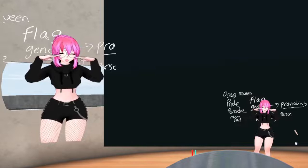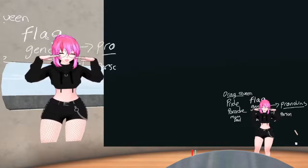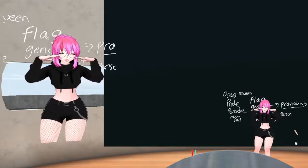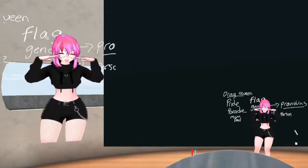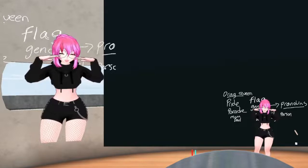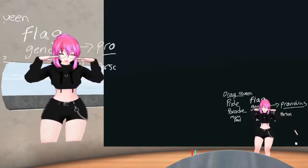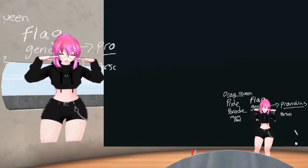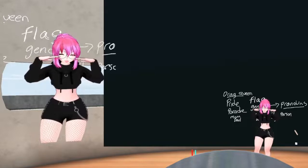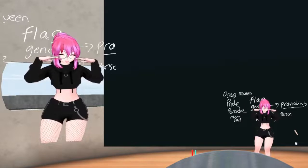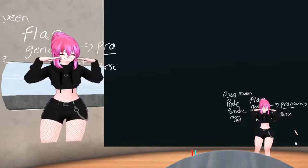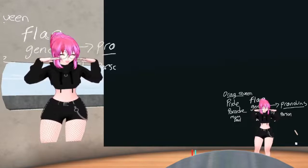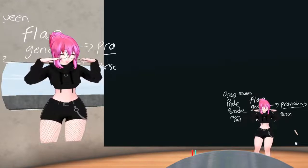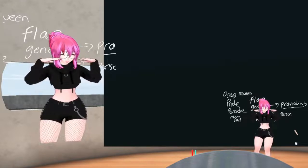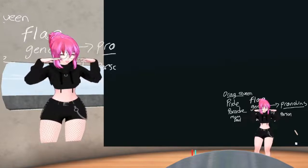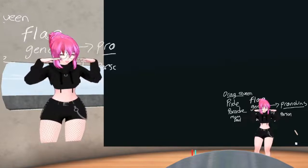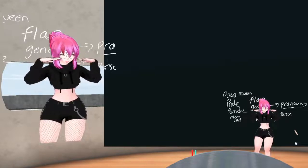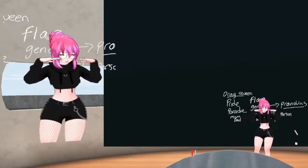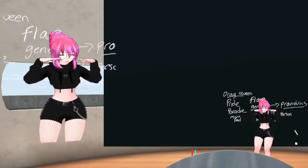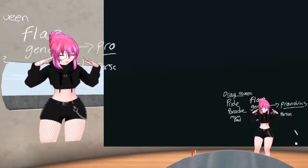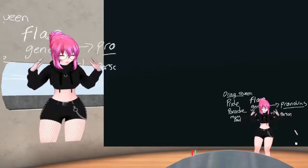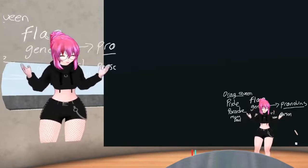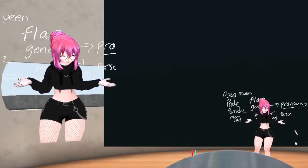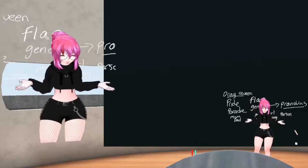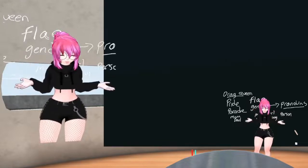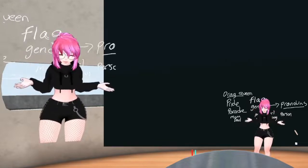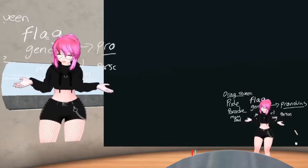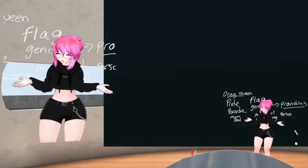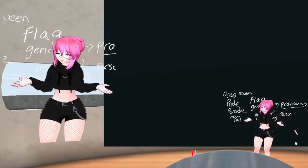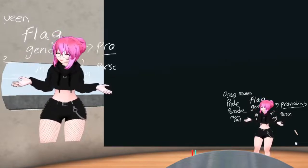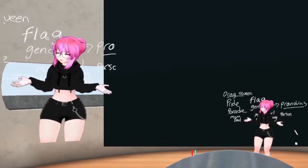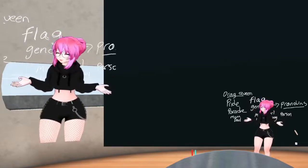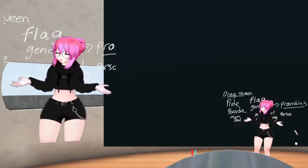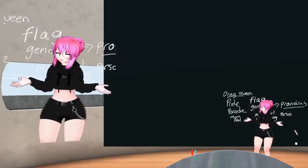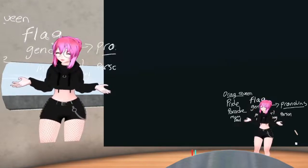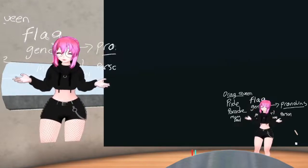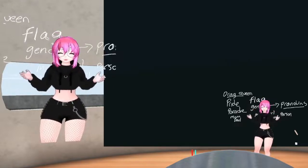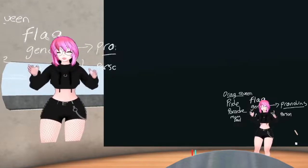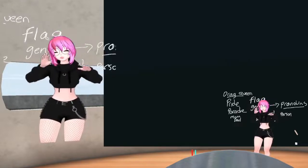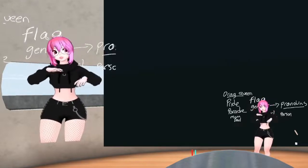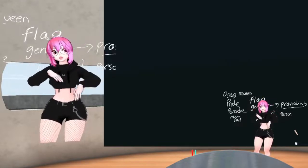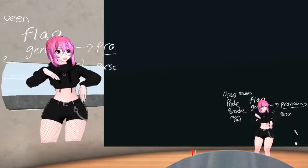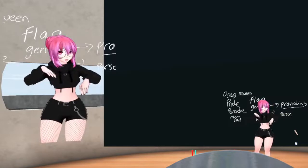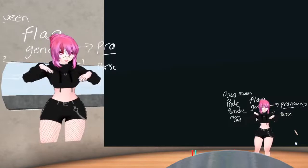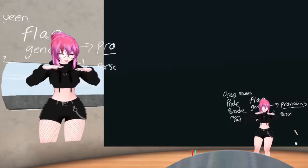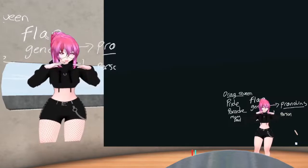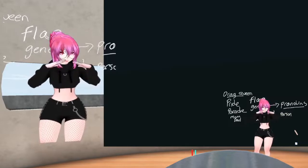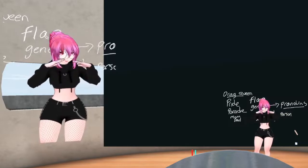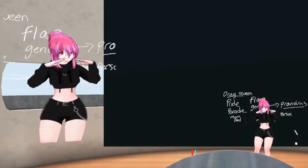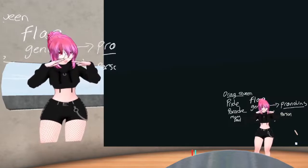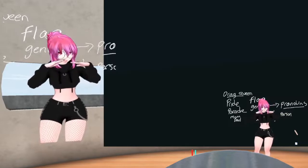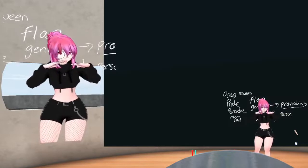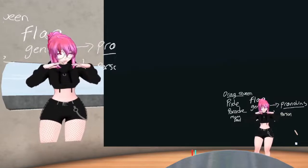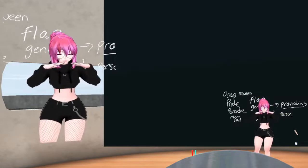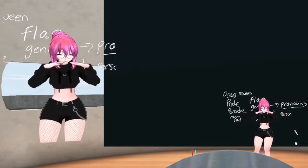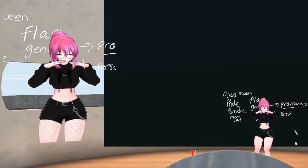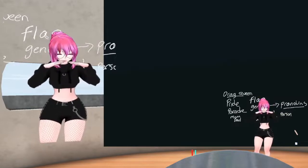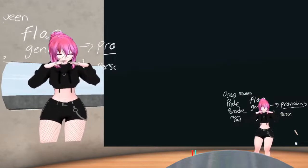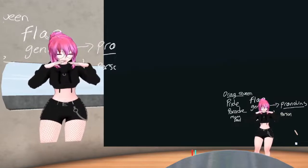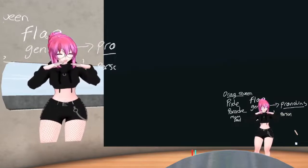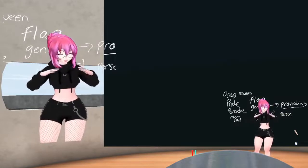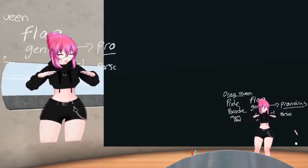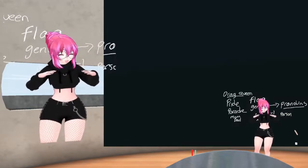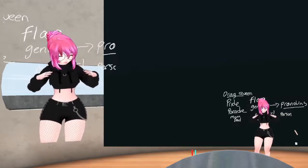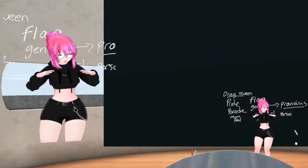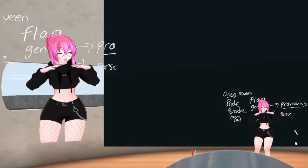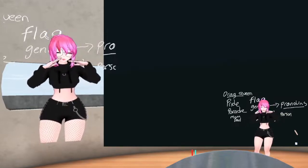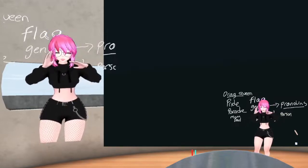non-gendered pronouns being right in the middle. Sorry, did something silly happen? The opposite. What happened? Yeah, you said the opposite. Oh, I'm sorry. Sorry. You